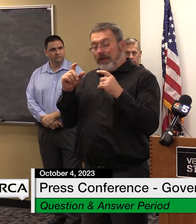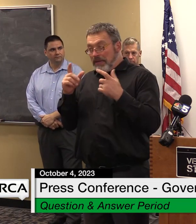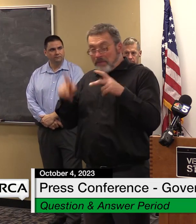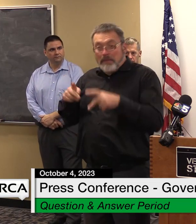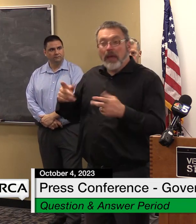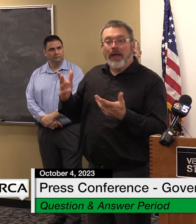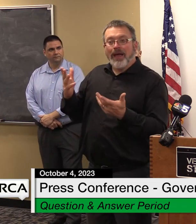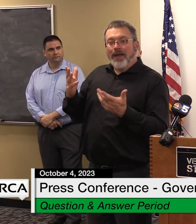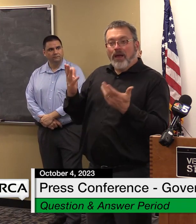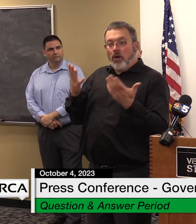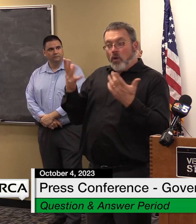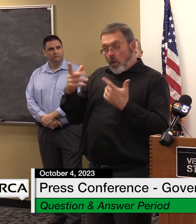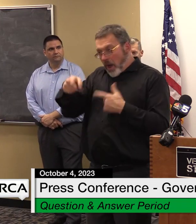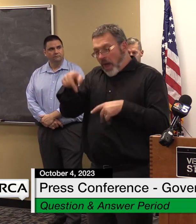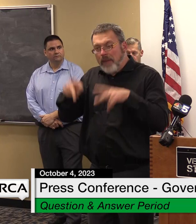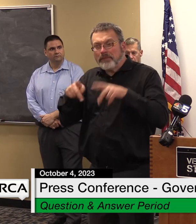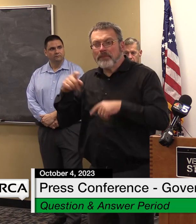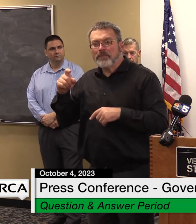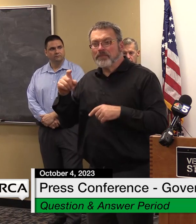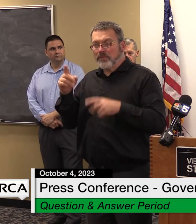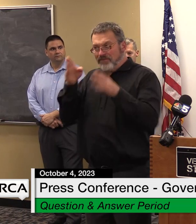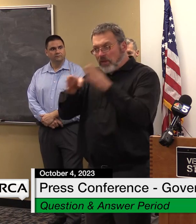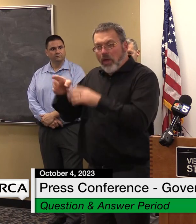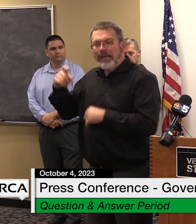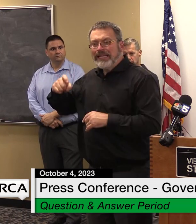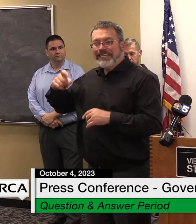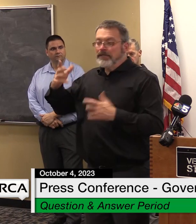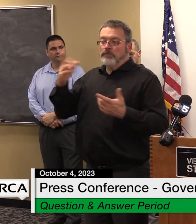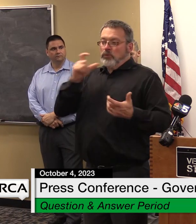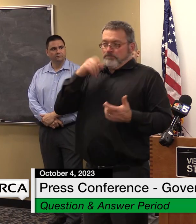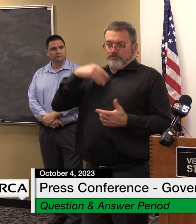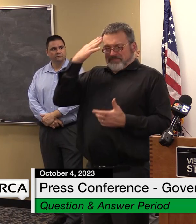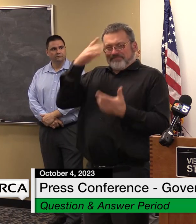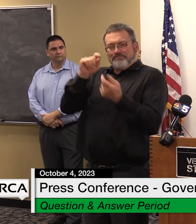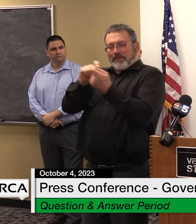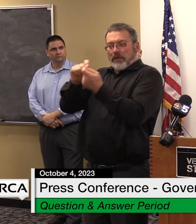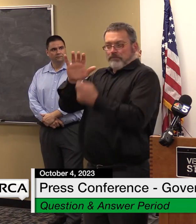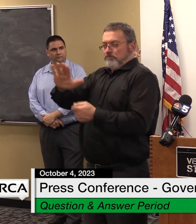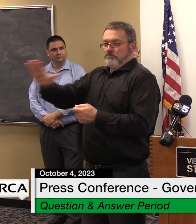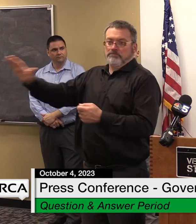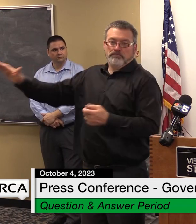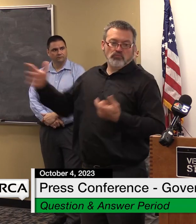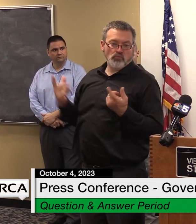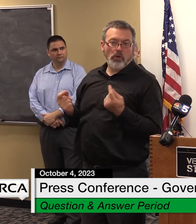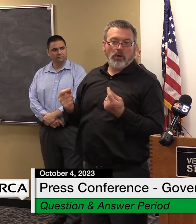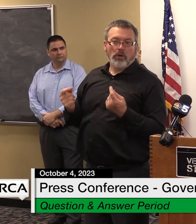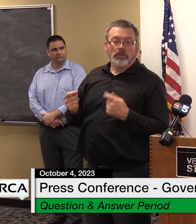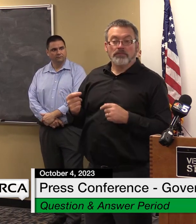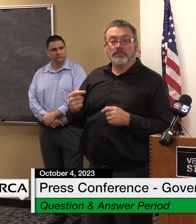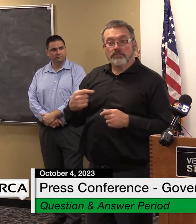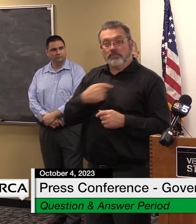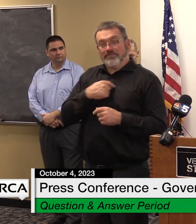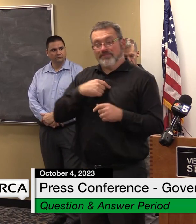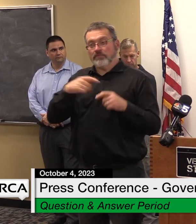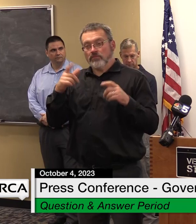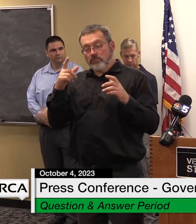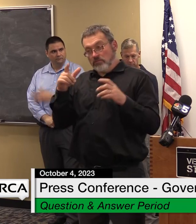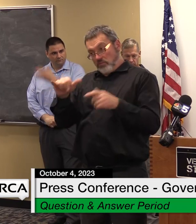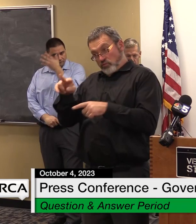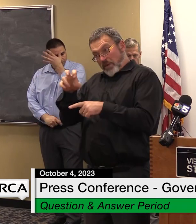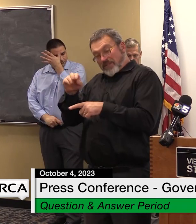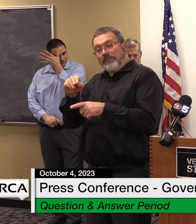actual tradespeople to do it, to do the work. So that's why we're trying to analyze that and get the fuel dealers and Efficiency